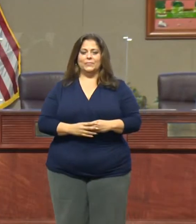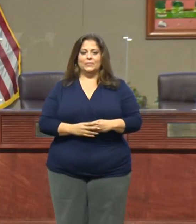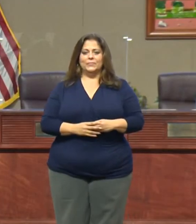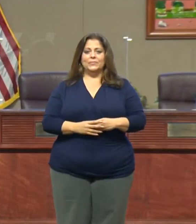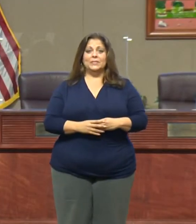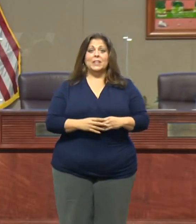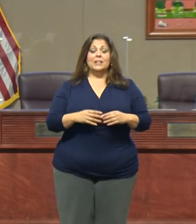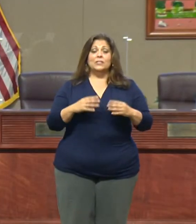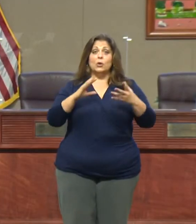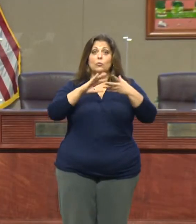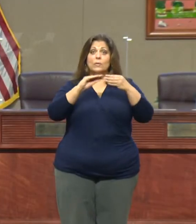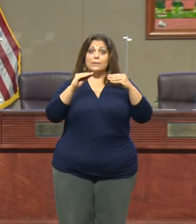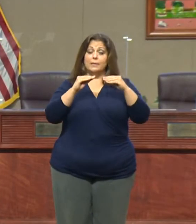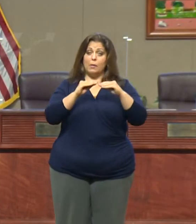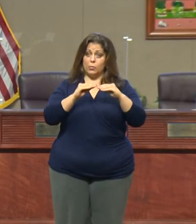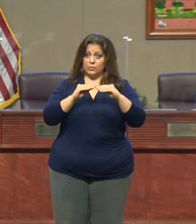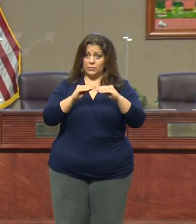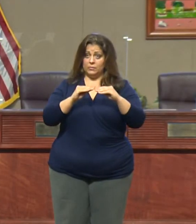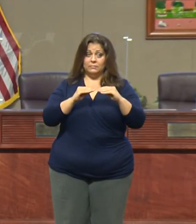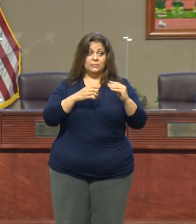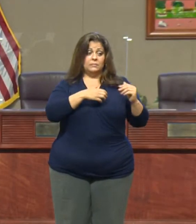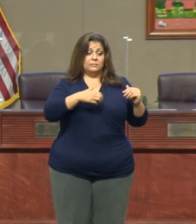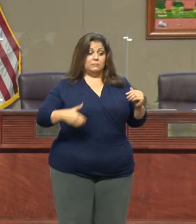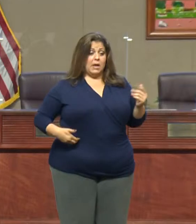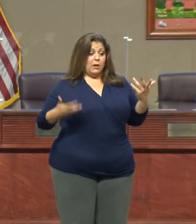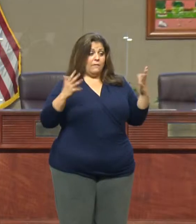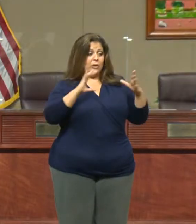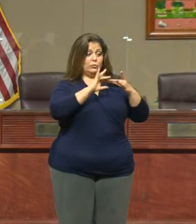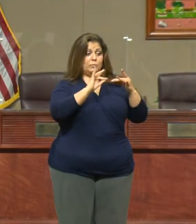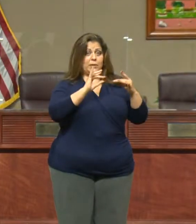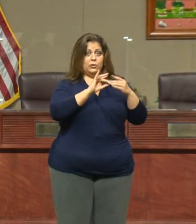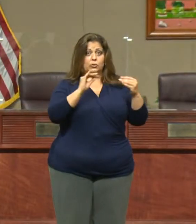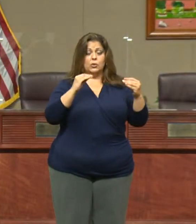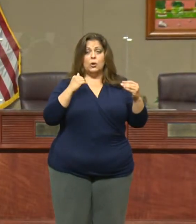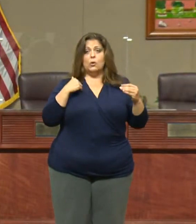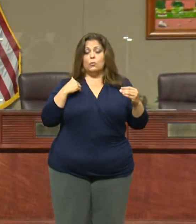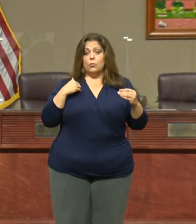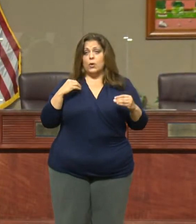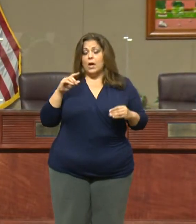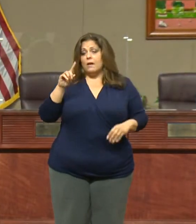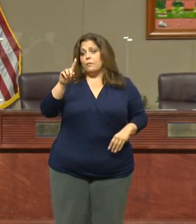That for the numbers, as the mayor mentioned, we have a cumulative